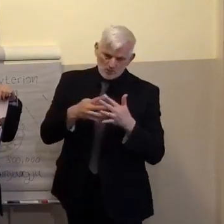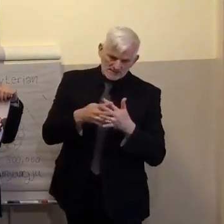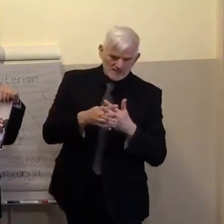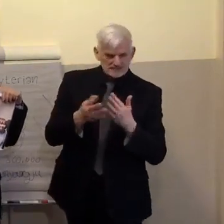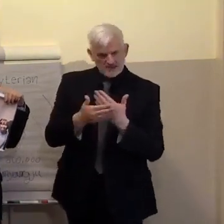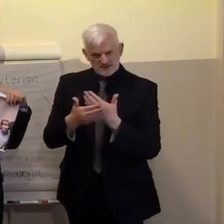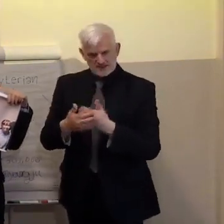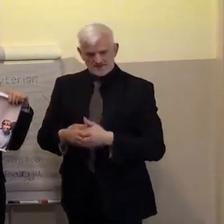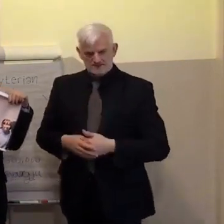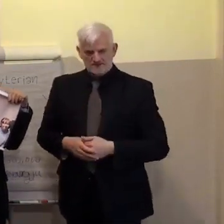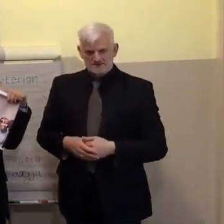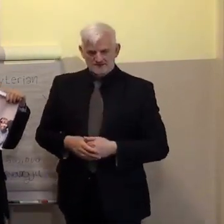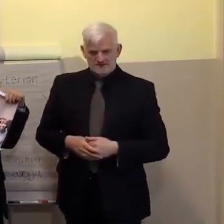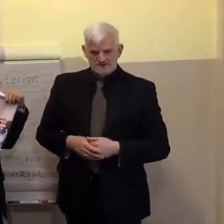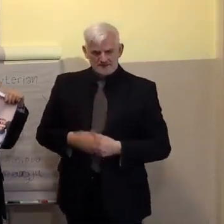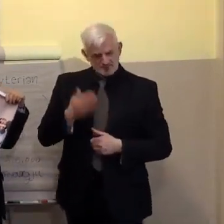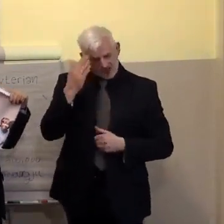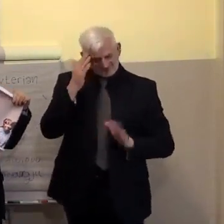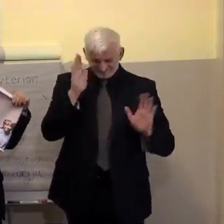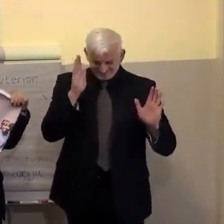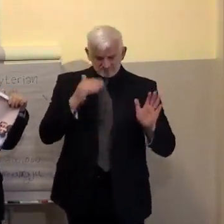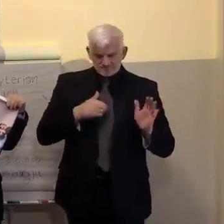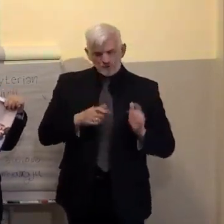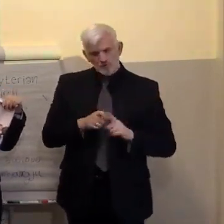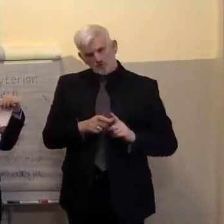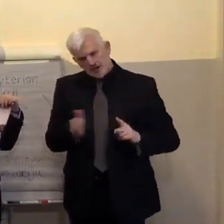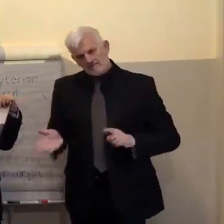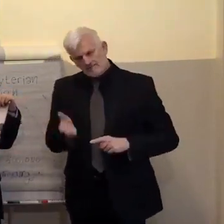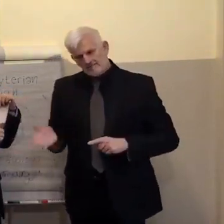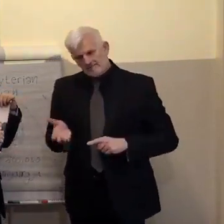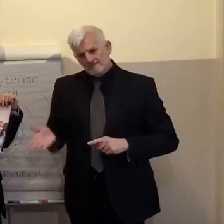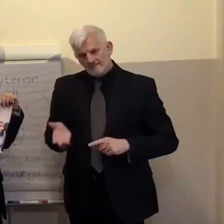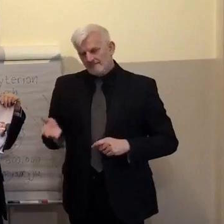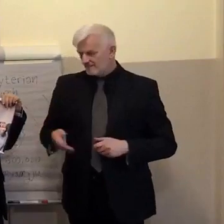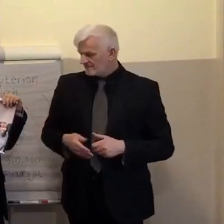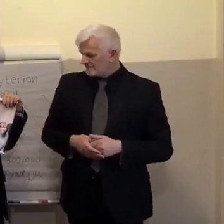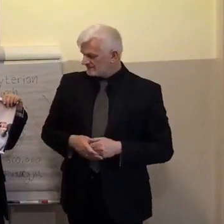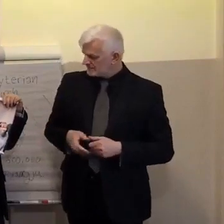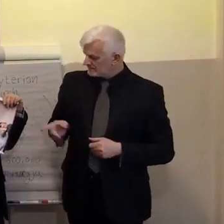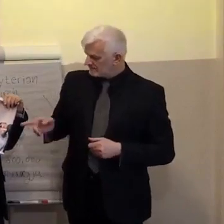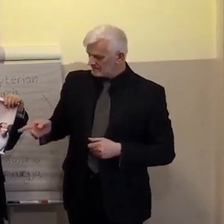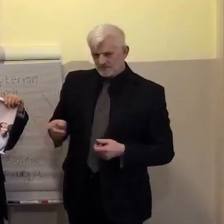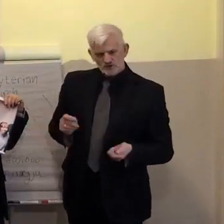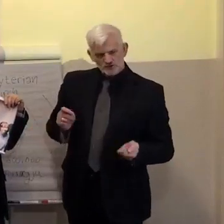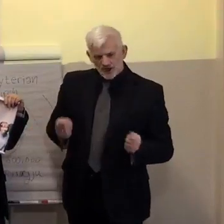Instead of a mother. Yeah. She changed a lot.